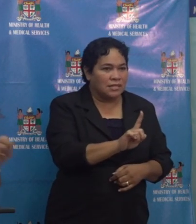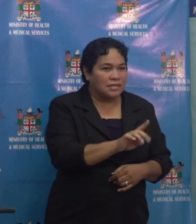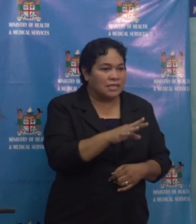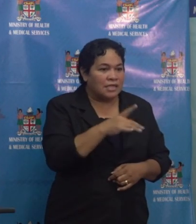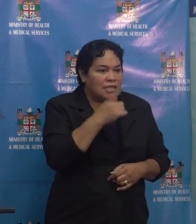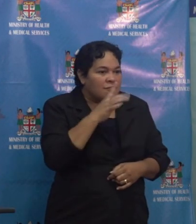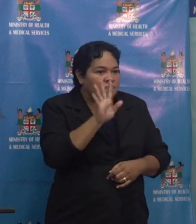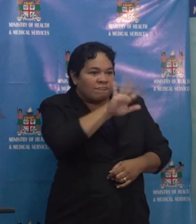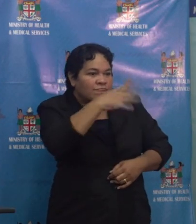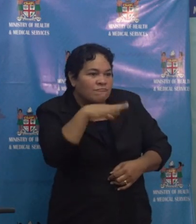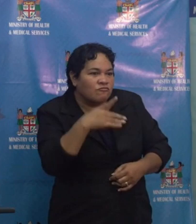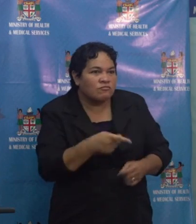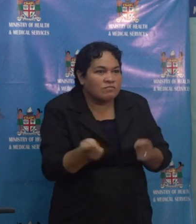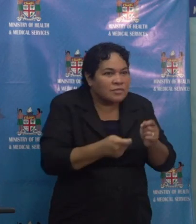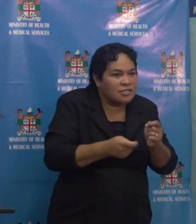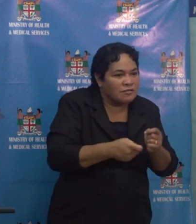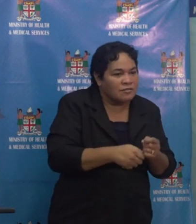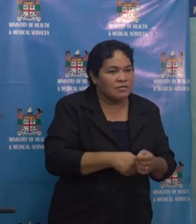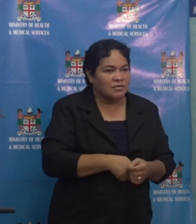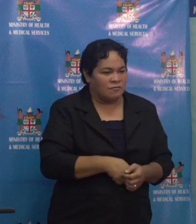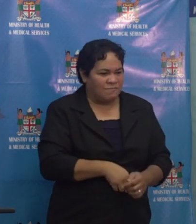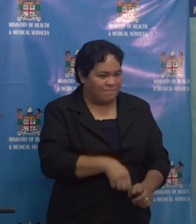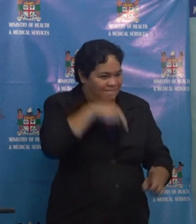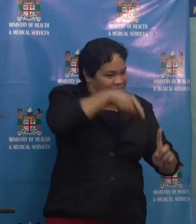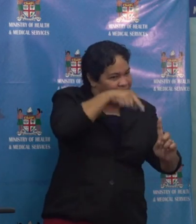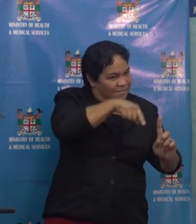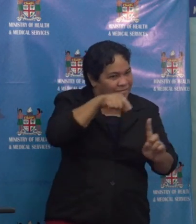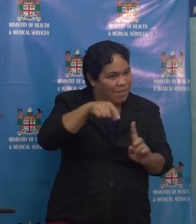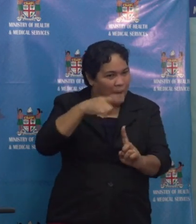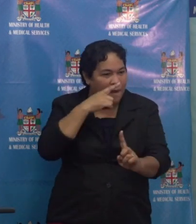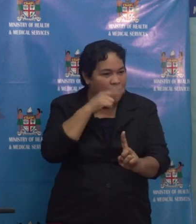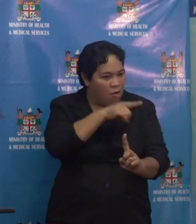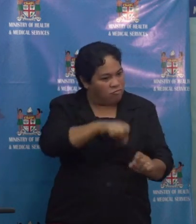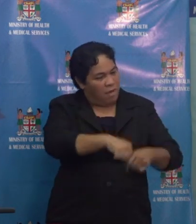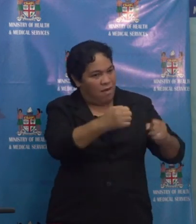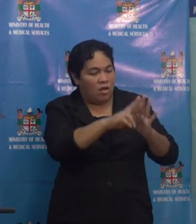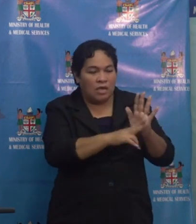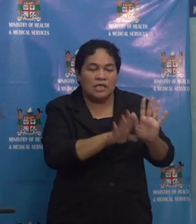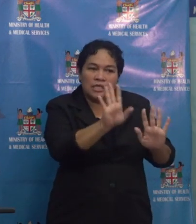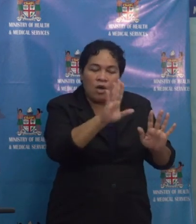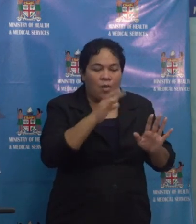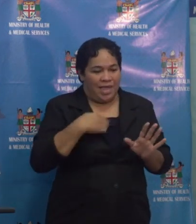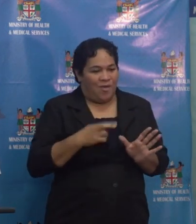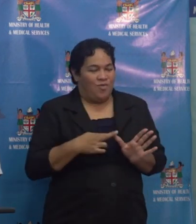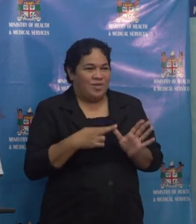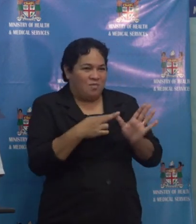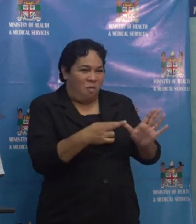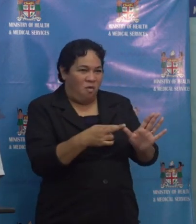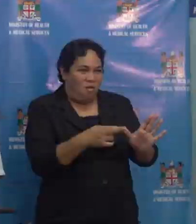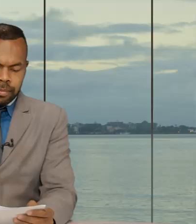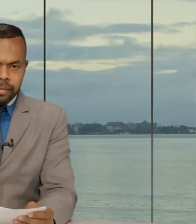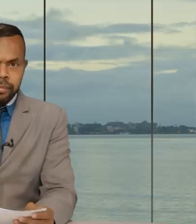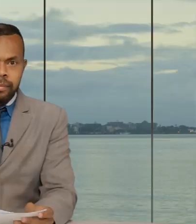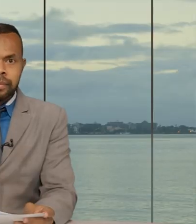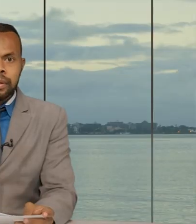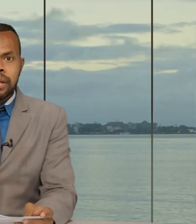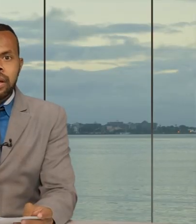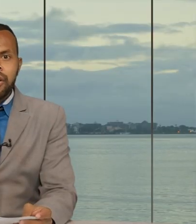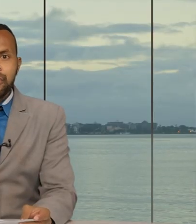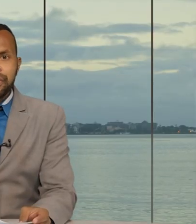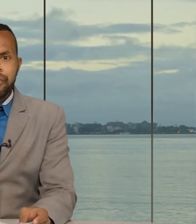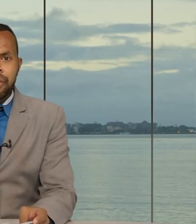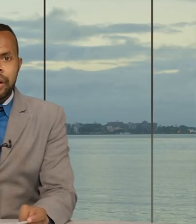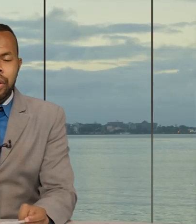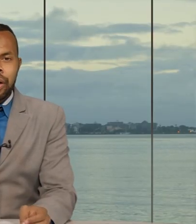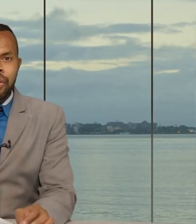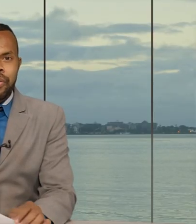castigate every misstep or to come down hard on every misstep. Eh? We just have to respond to the situation. A